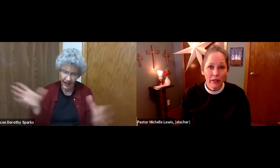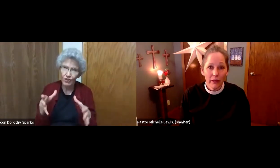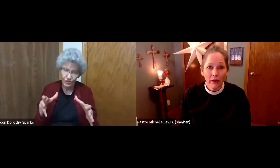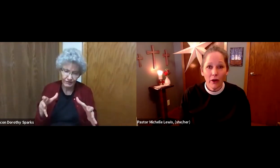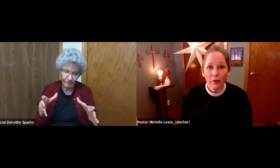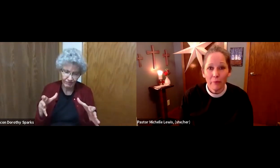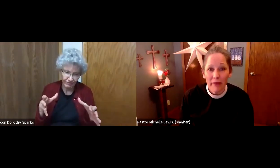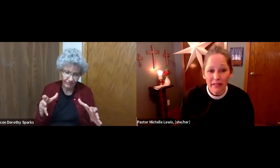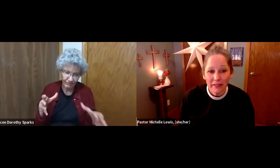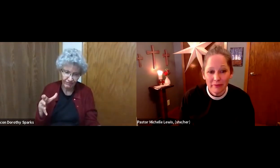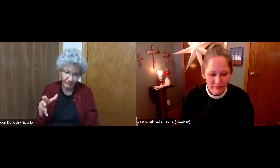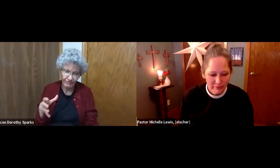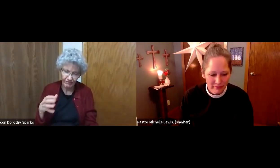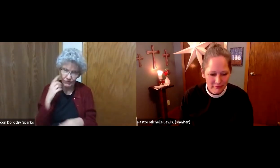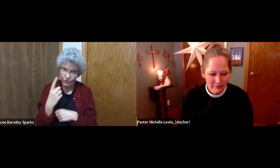We are many,